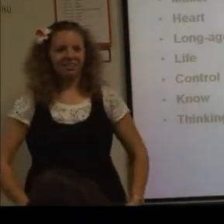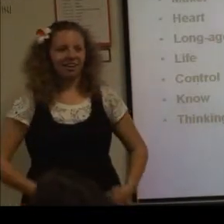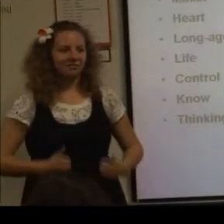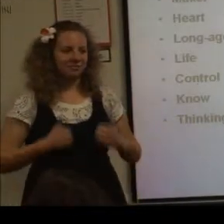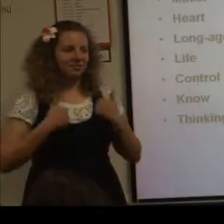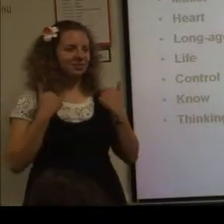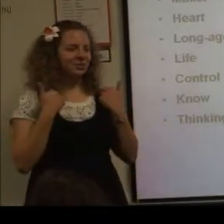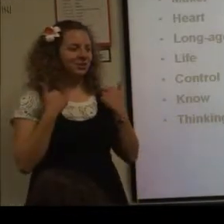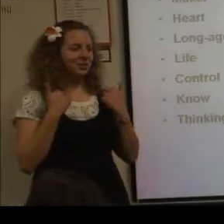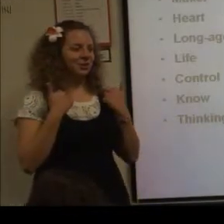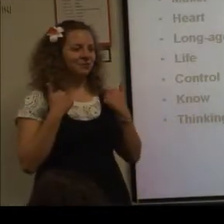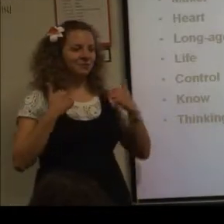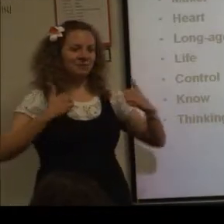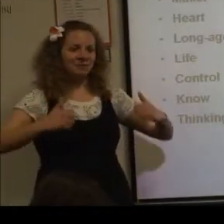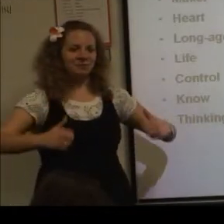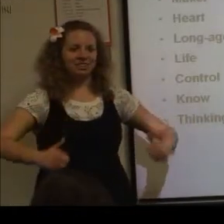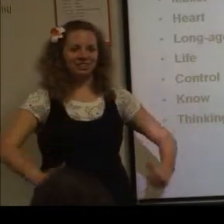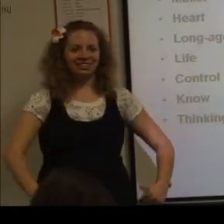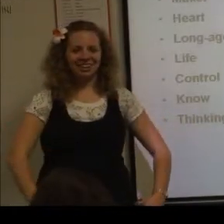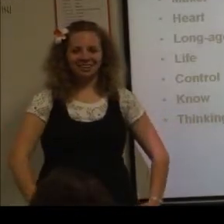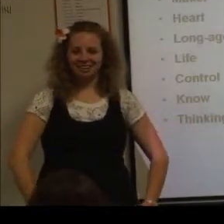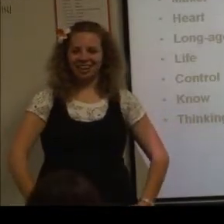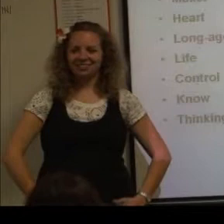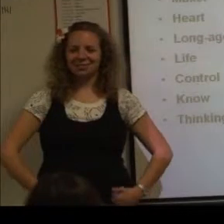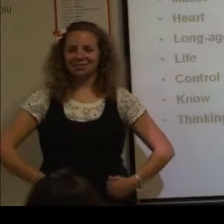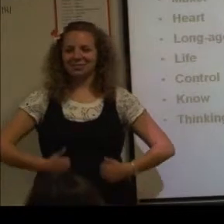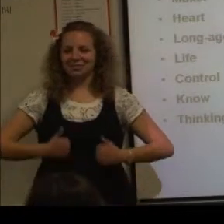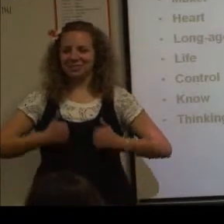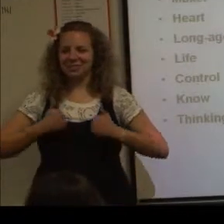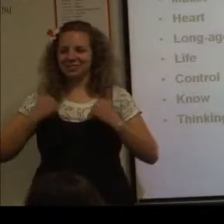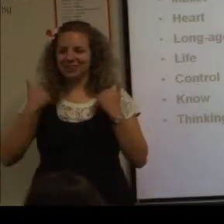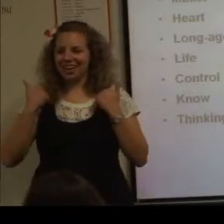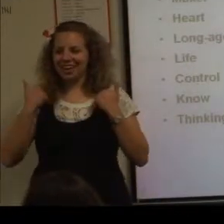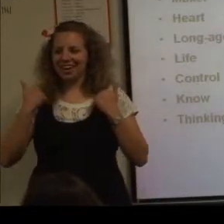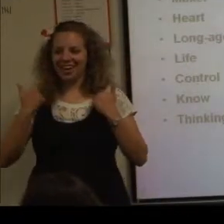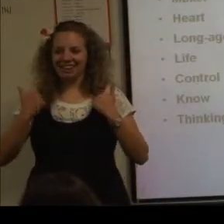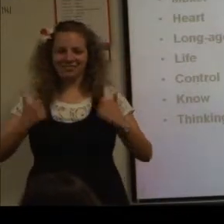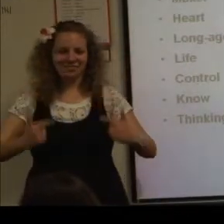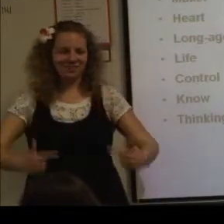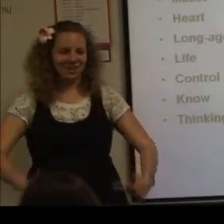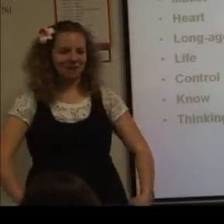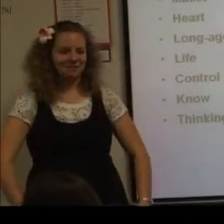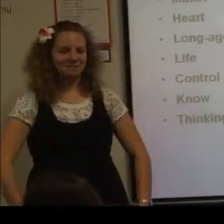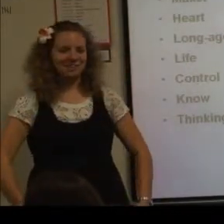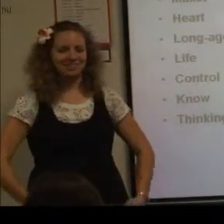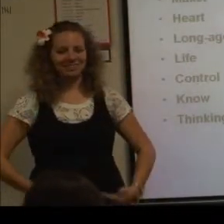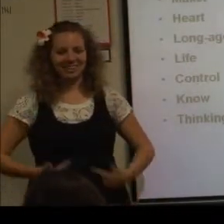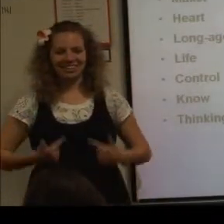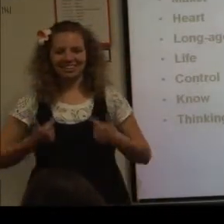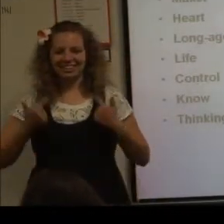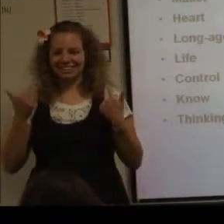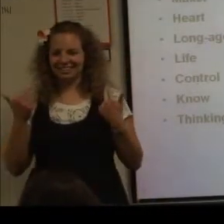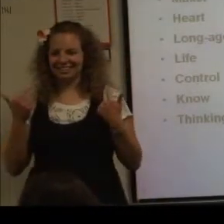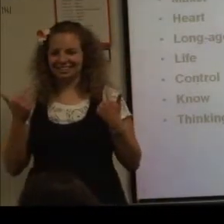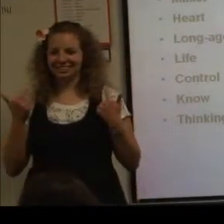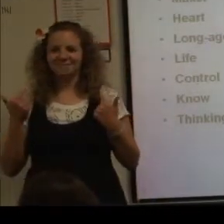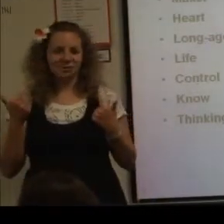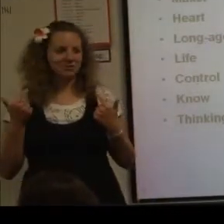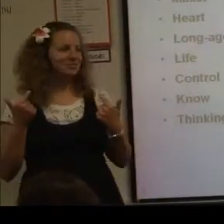Life. So if you want to be a really good signer in technical, you'll do it this way, and you're copying me, you'll sign it like this. Both of